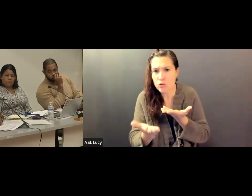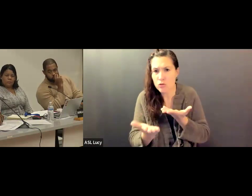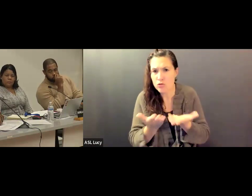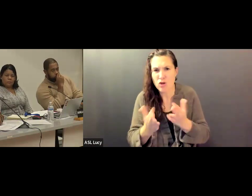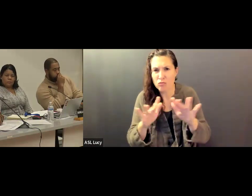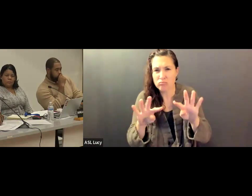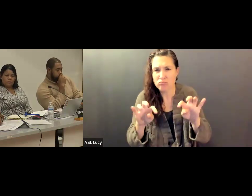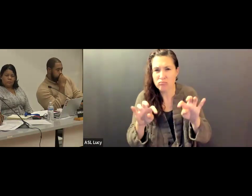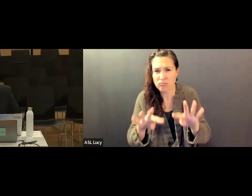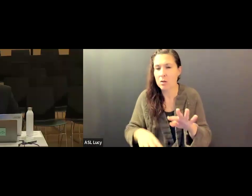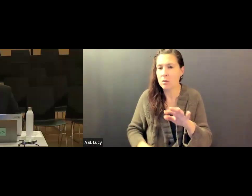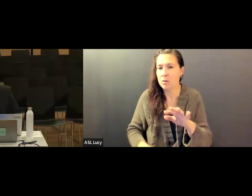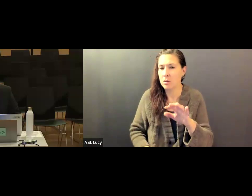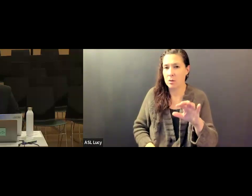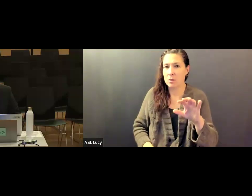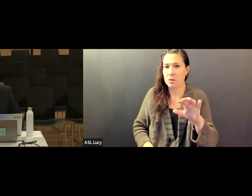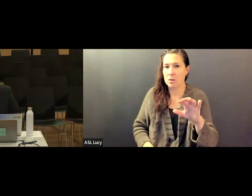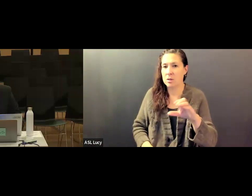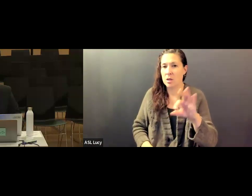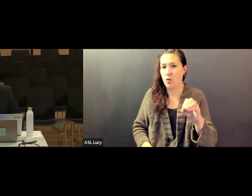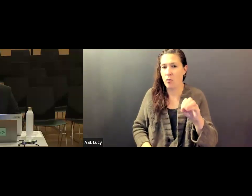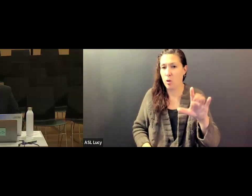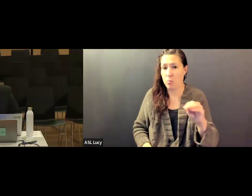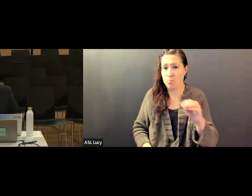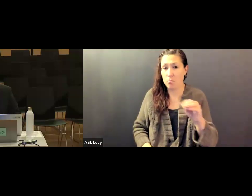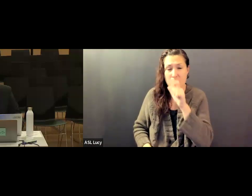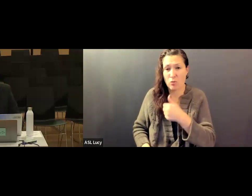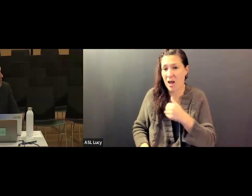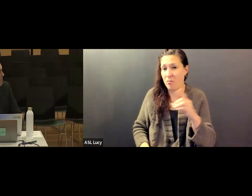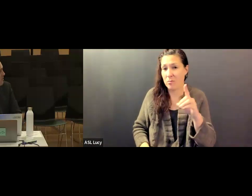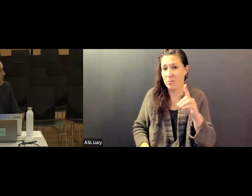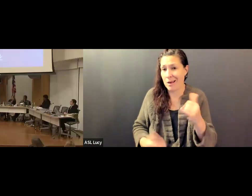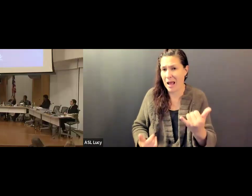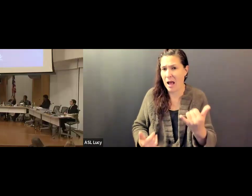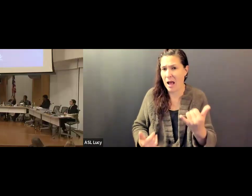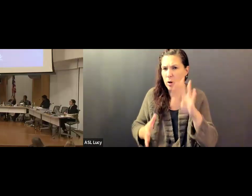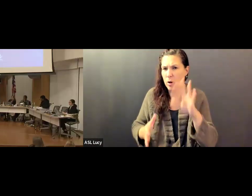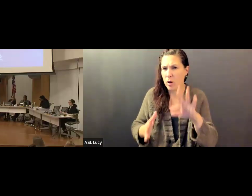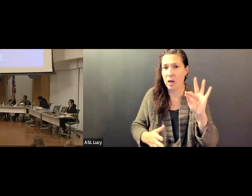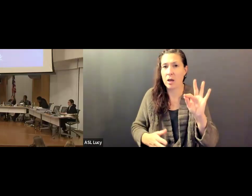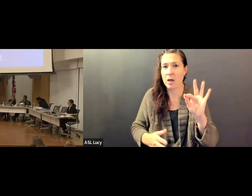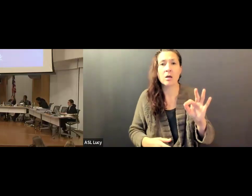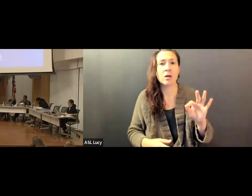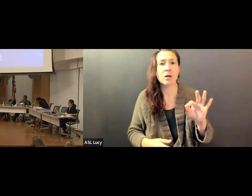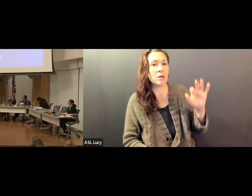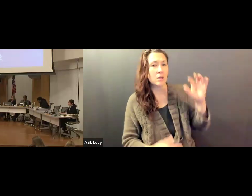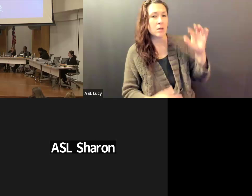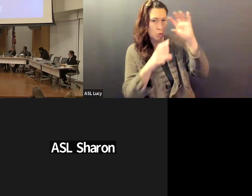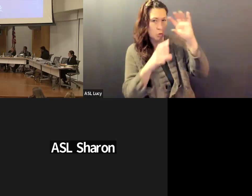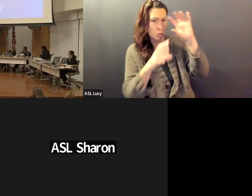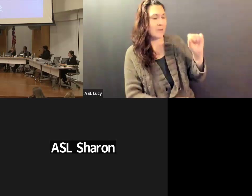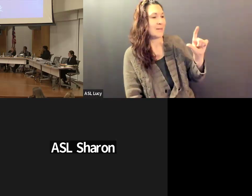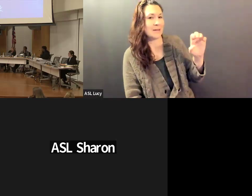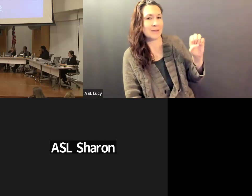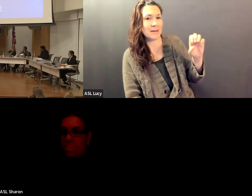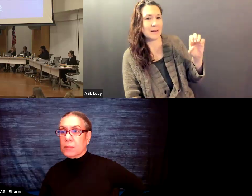I don't have that data with me now, but I think we can certainly get you it. Yeah, I think Leslie Ryan Miller can as well. I think there's